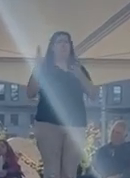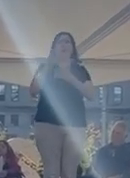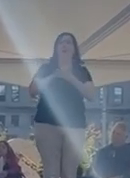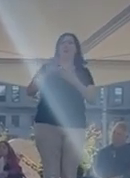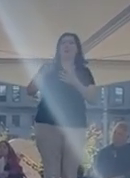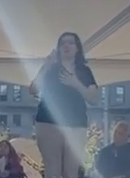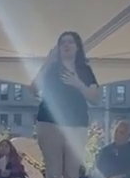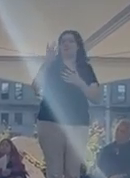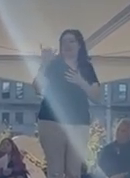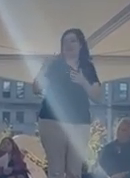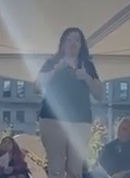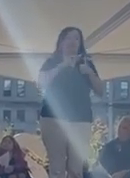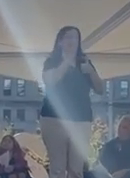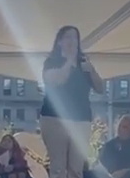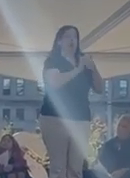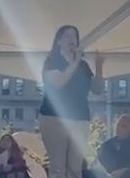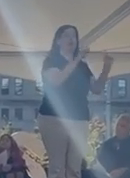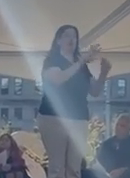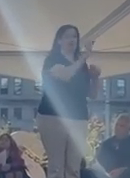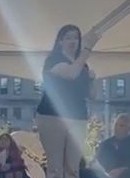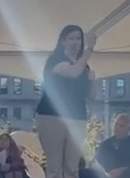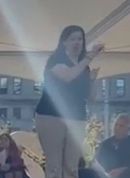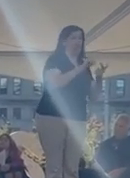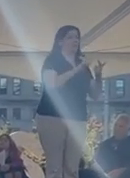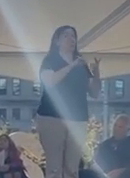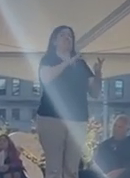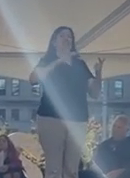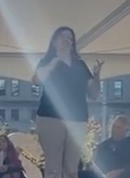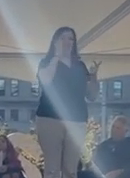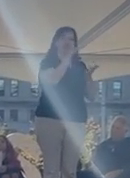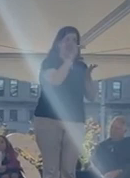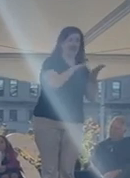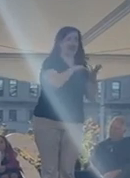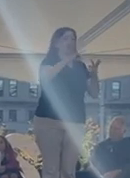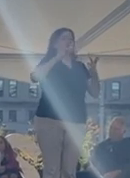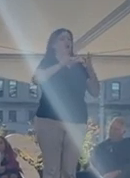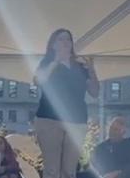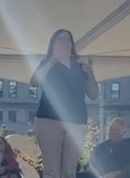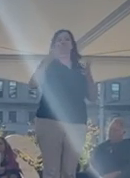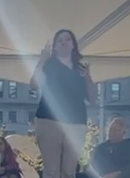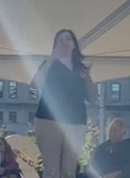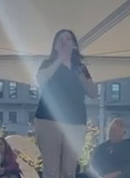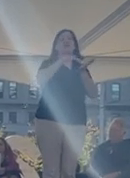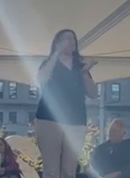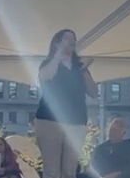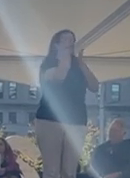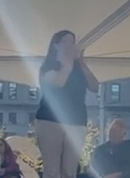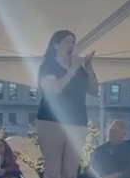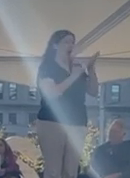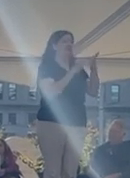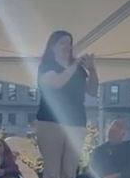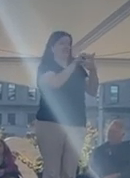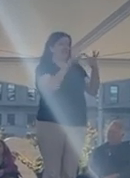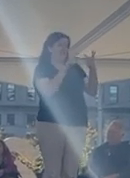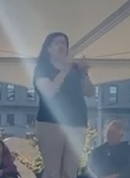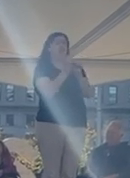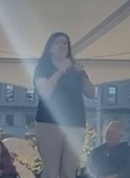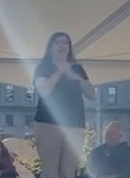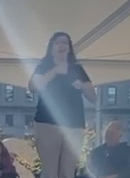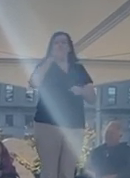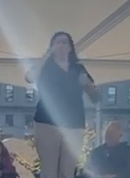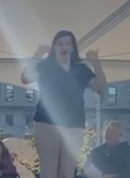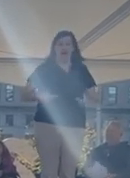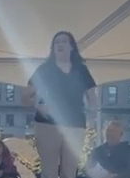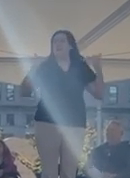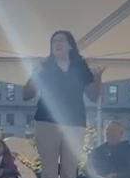Art Possible Ohio, the Cleveland Sight Center, and Beck Center for for the arts. They made me who I am